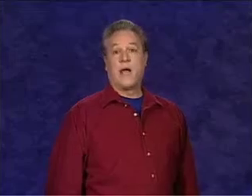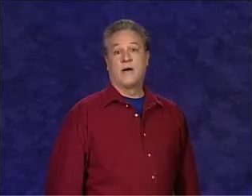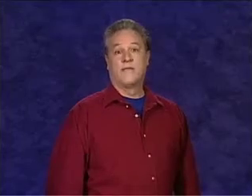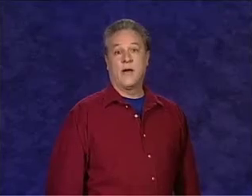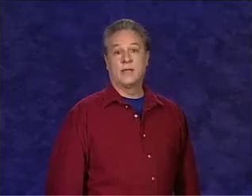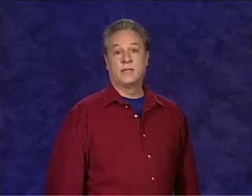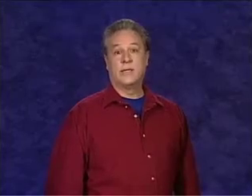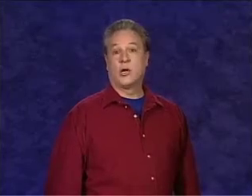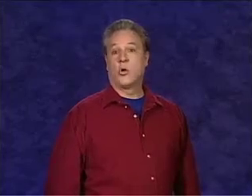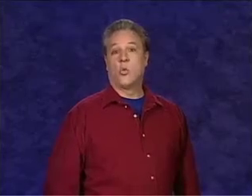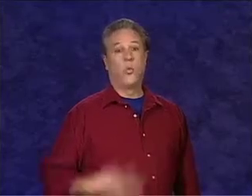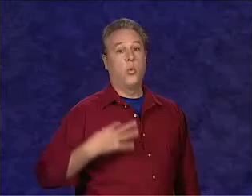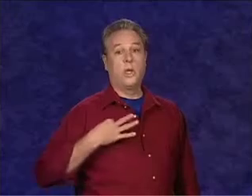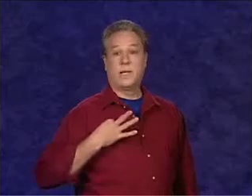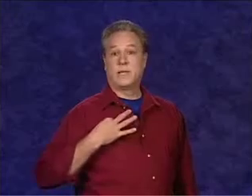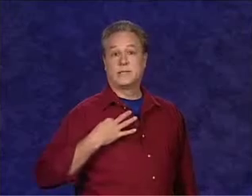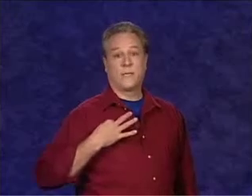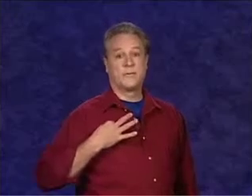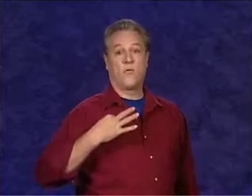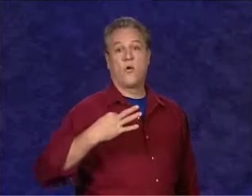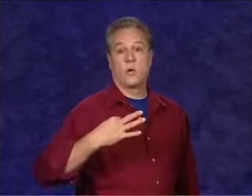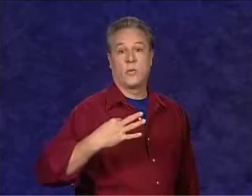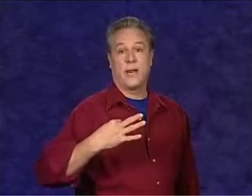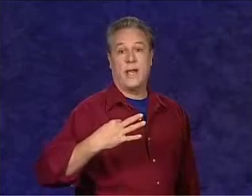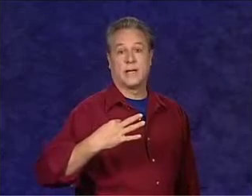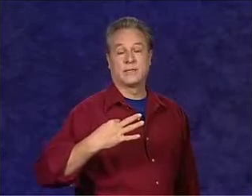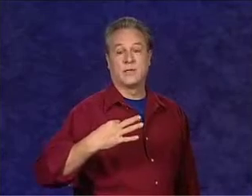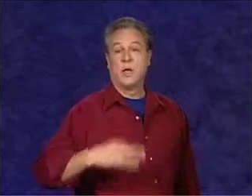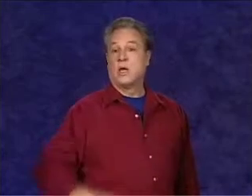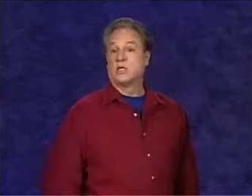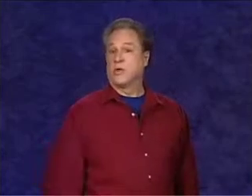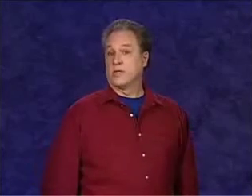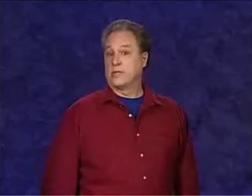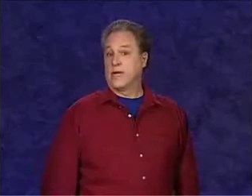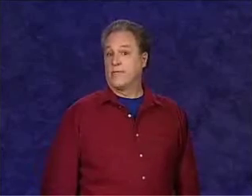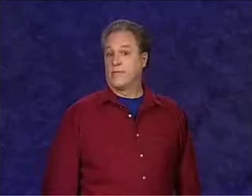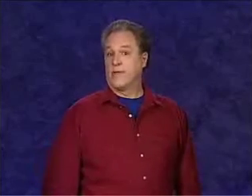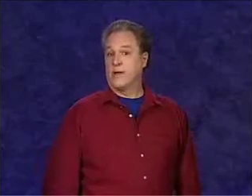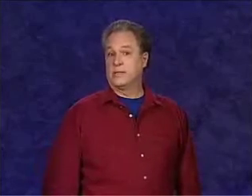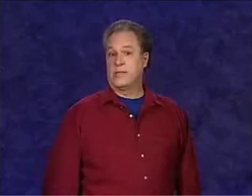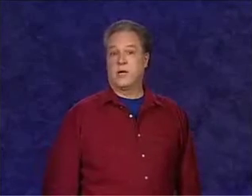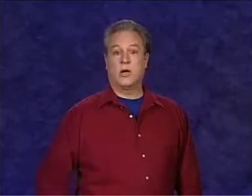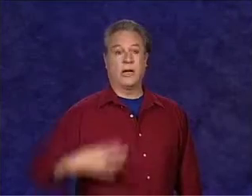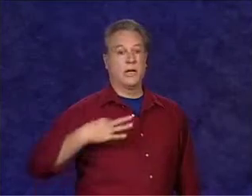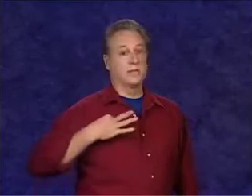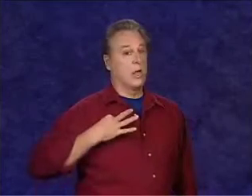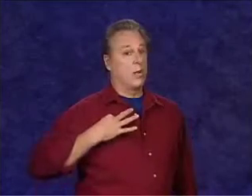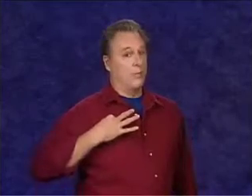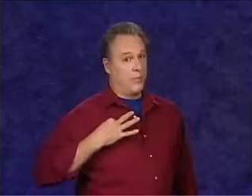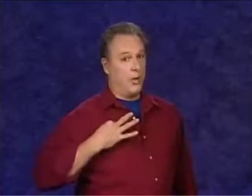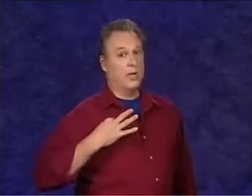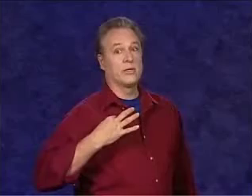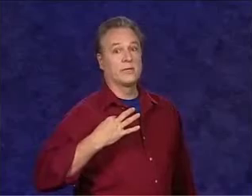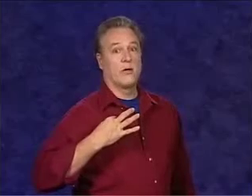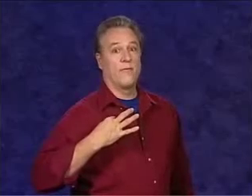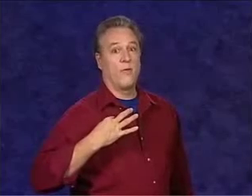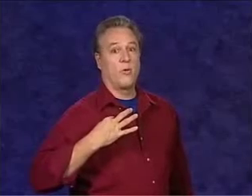A volunteer willingly steps forward when asked. So the sign for volunteer is pulling yourself